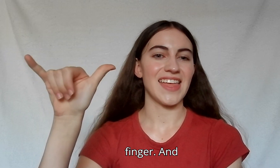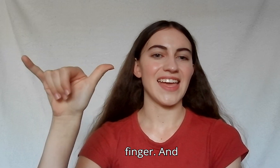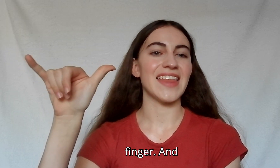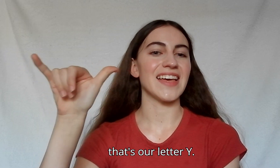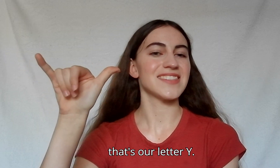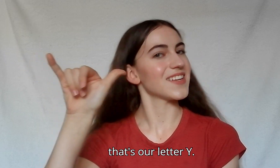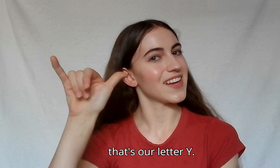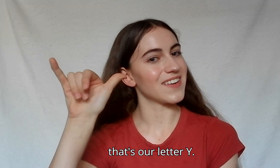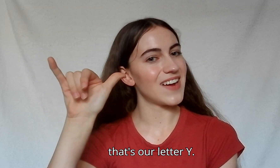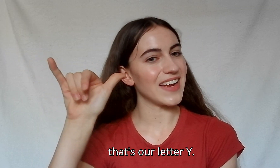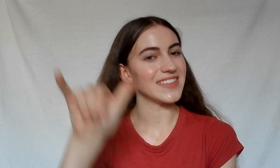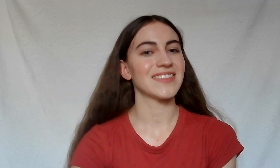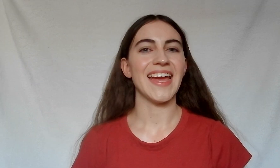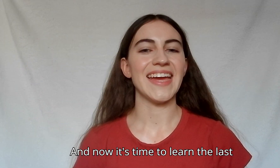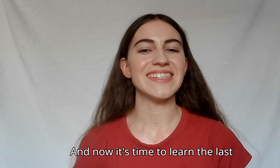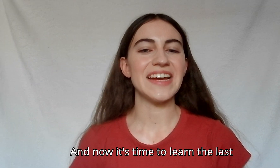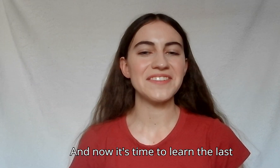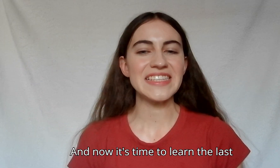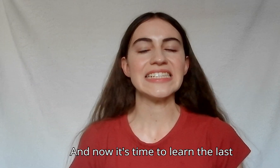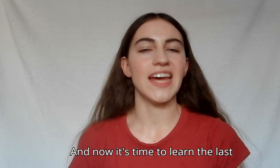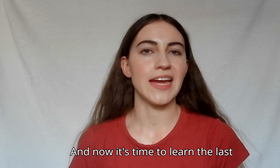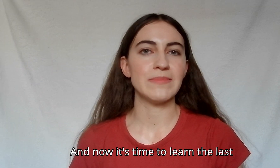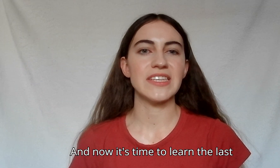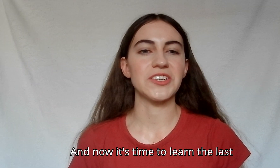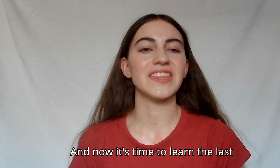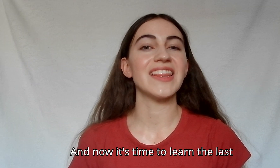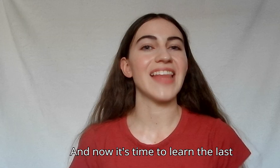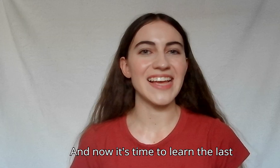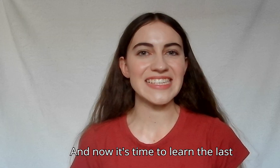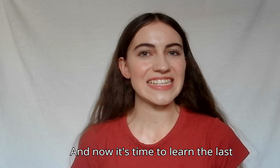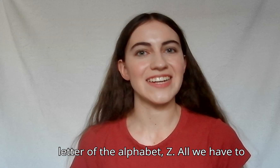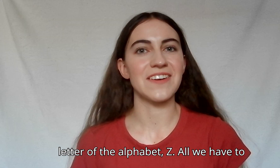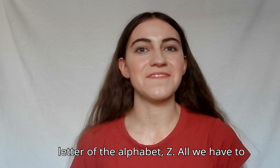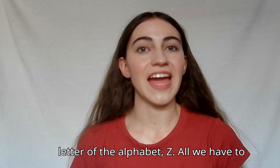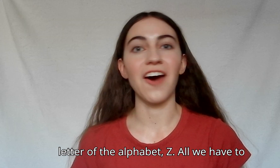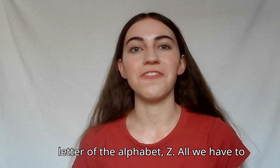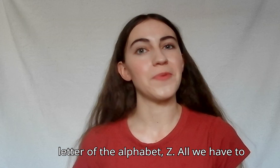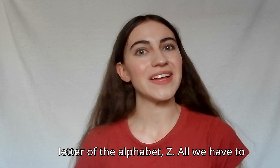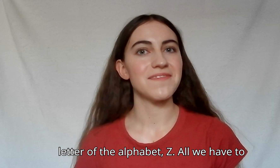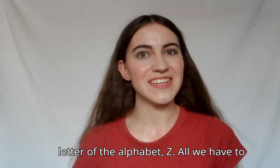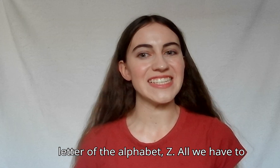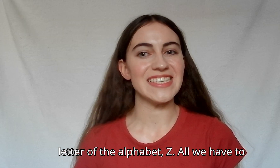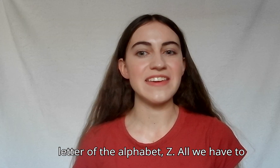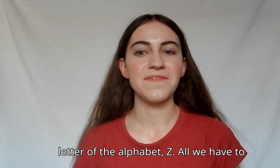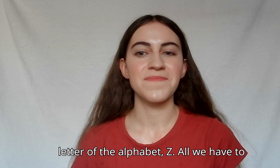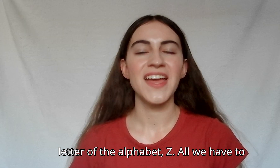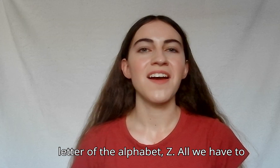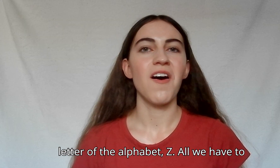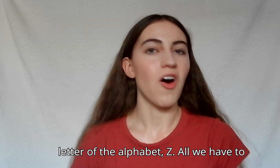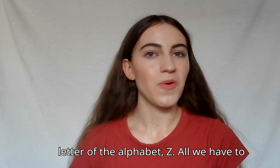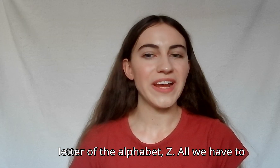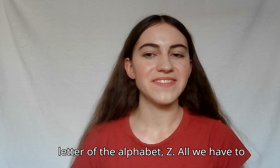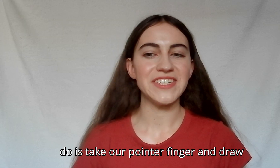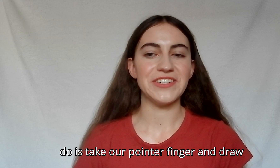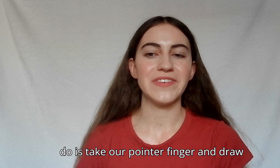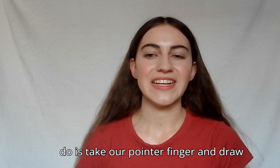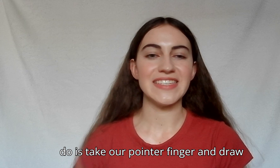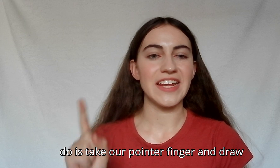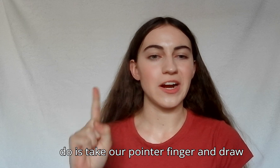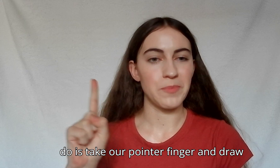And that's our letter Y. And now it's time to learn the last letter of the alphabet, Z. All we have to do is take our